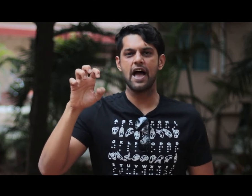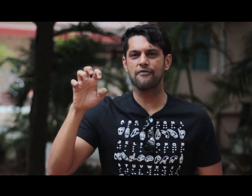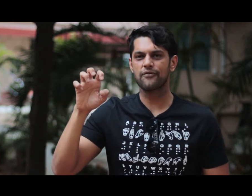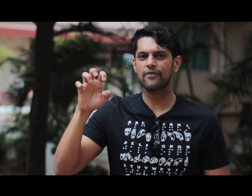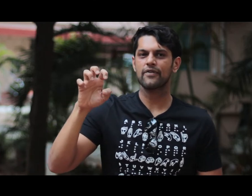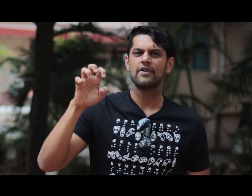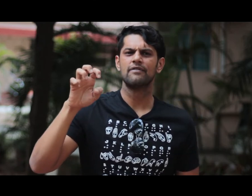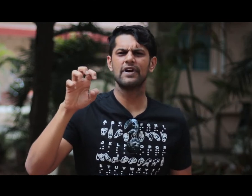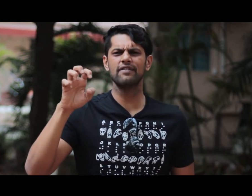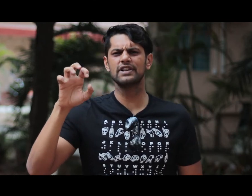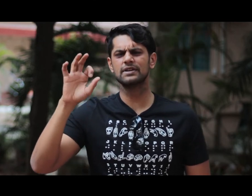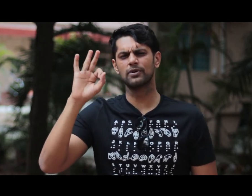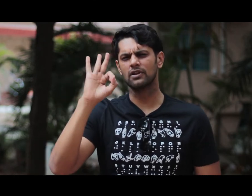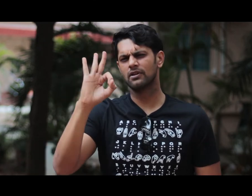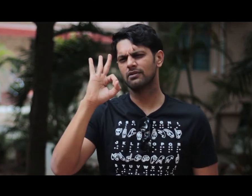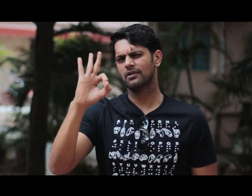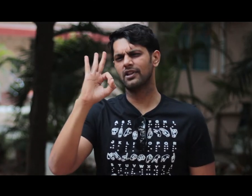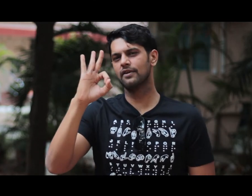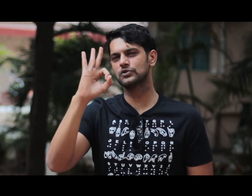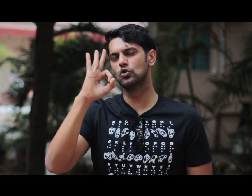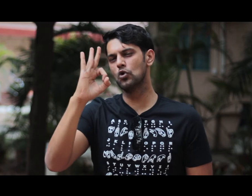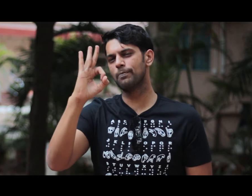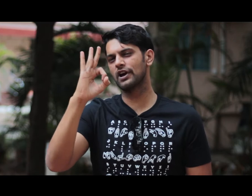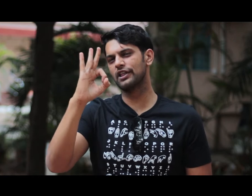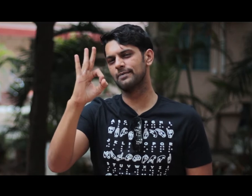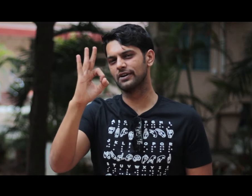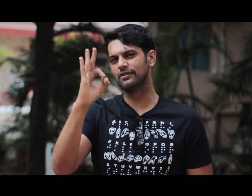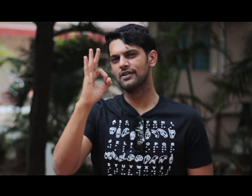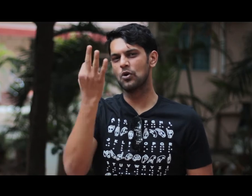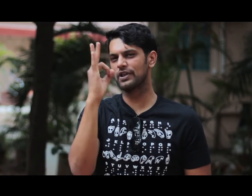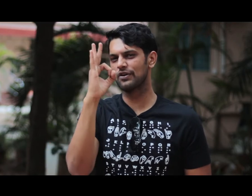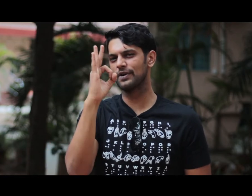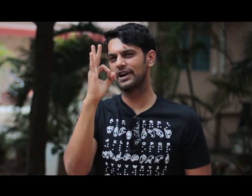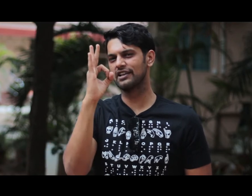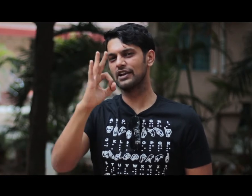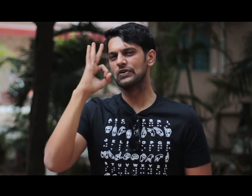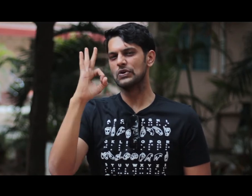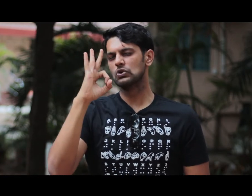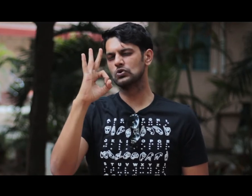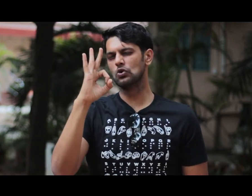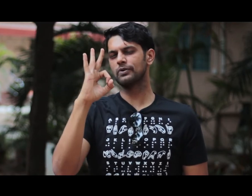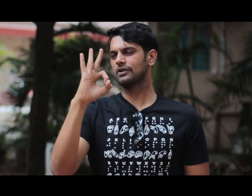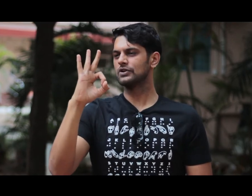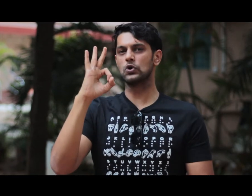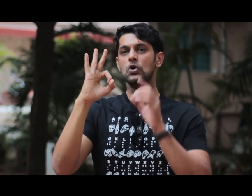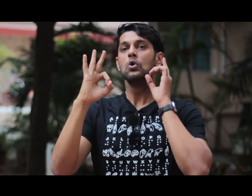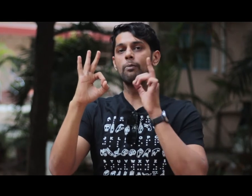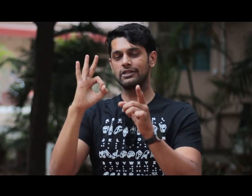F. Very, very simple. Life super agide anbeku. Upendra avra film right ligela. Super. So Upendra